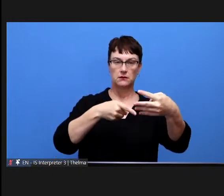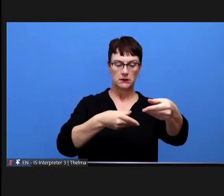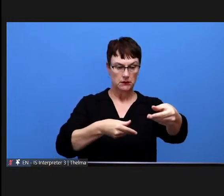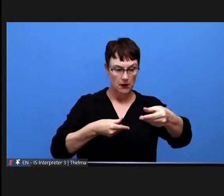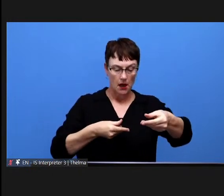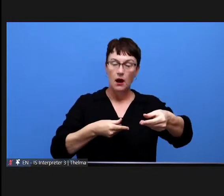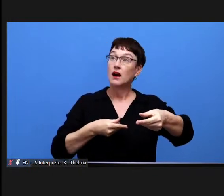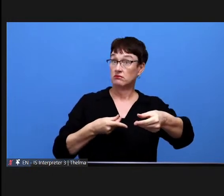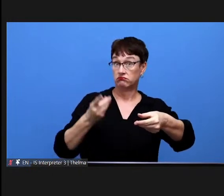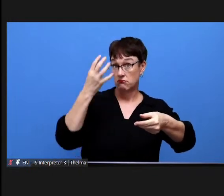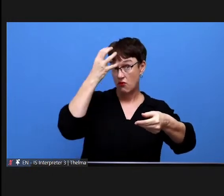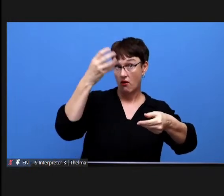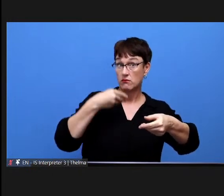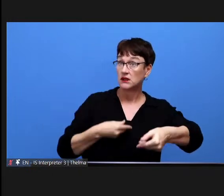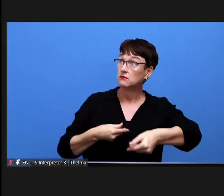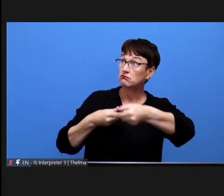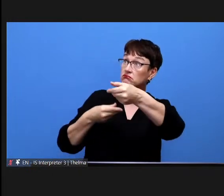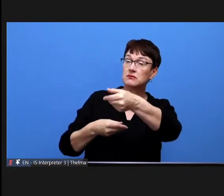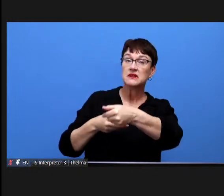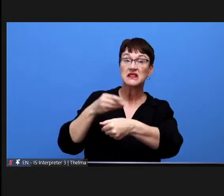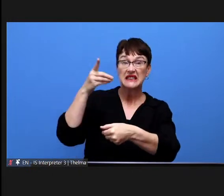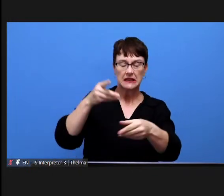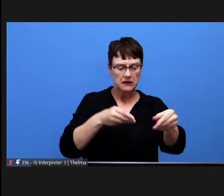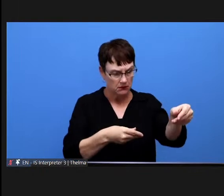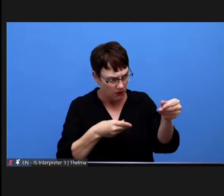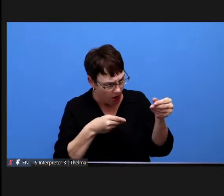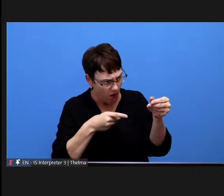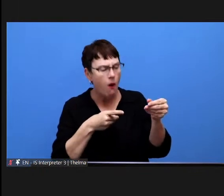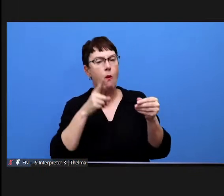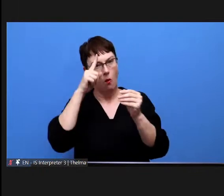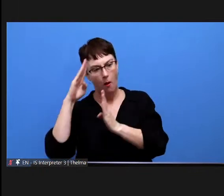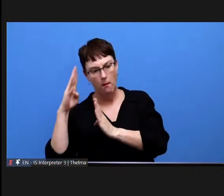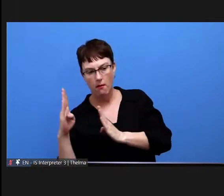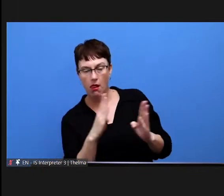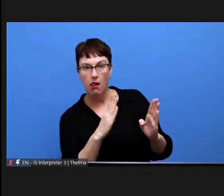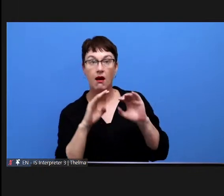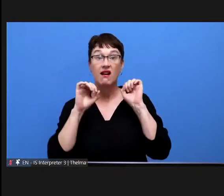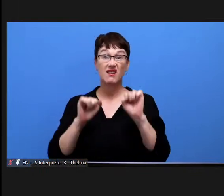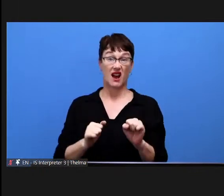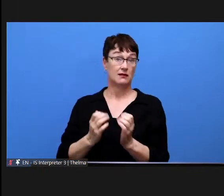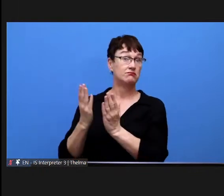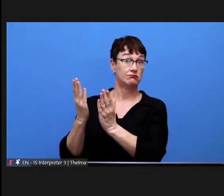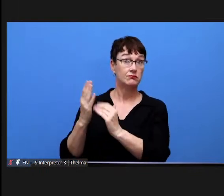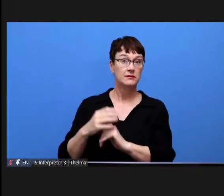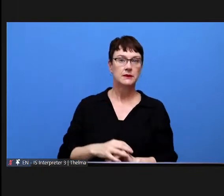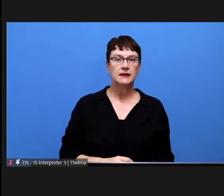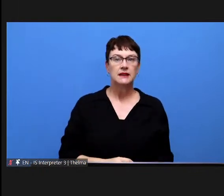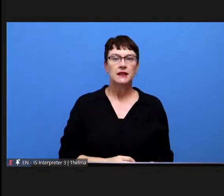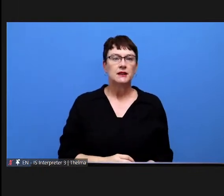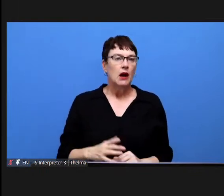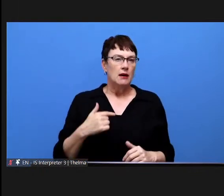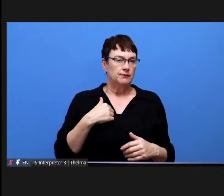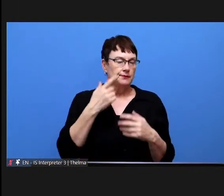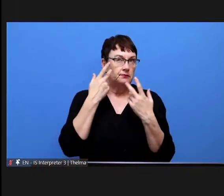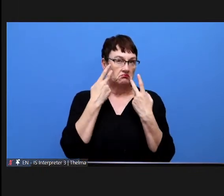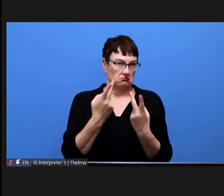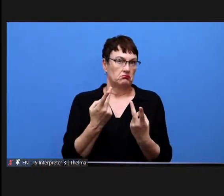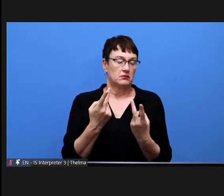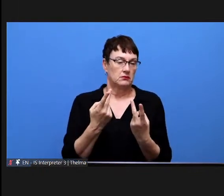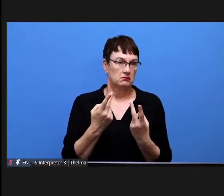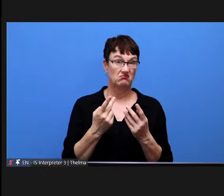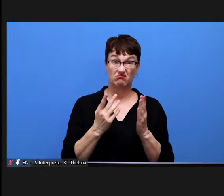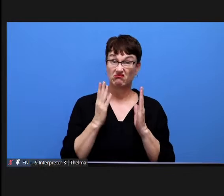of increase in use of data in decision making process, especially during the planning process and